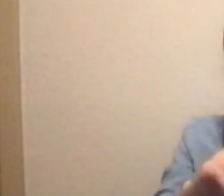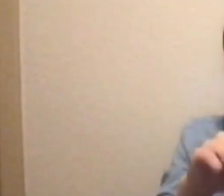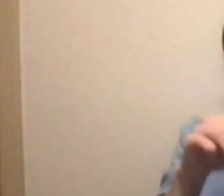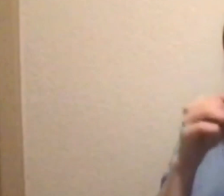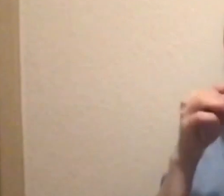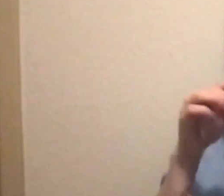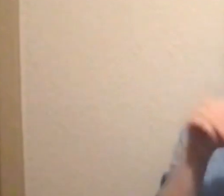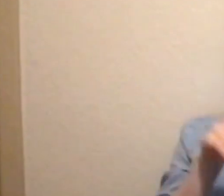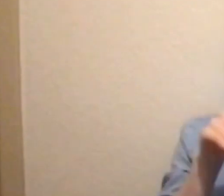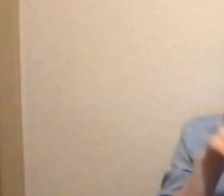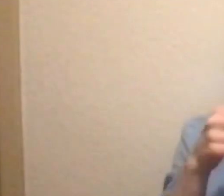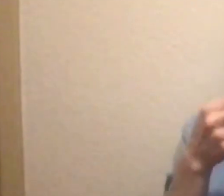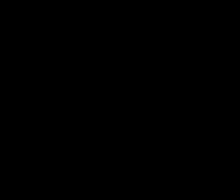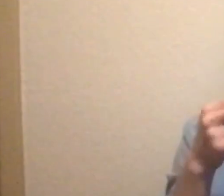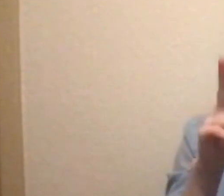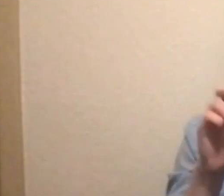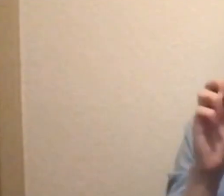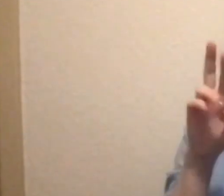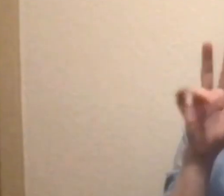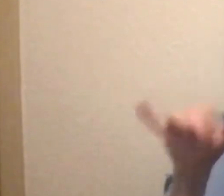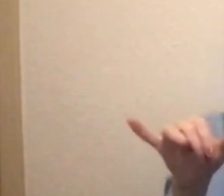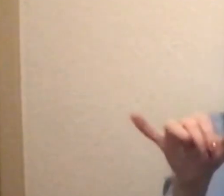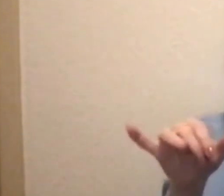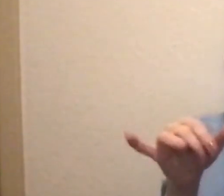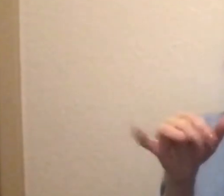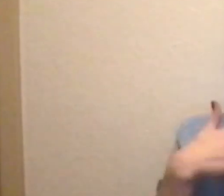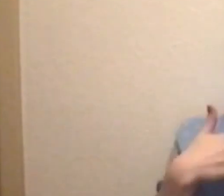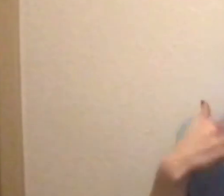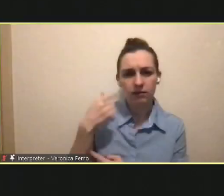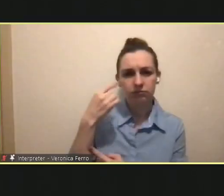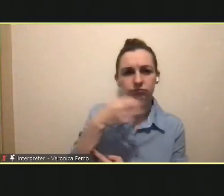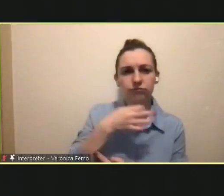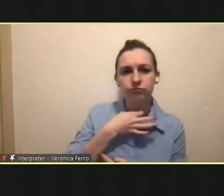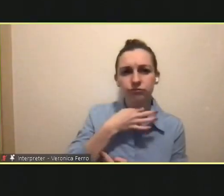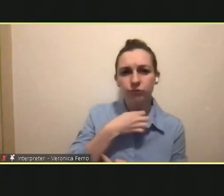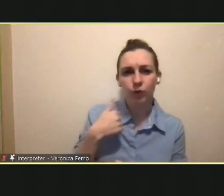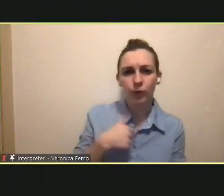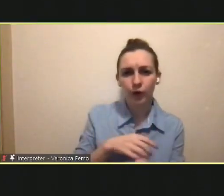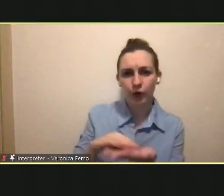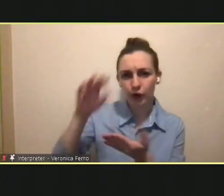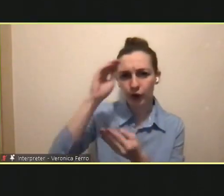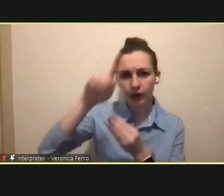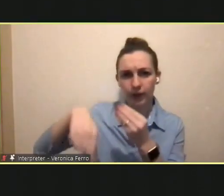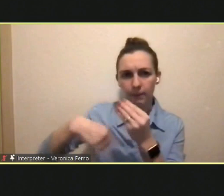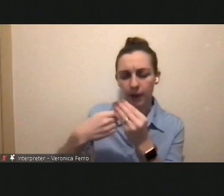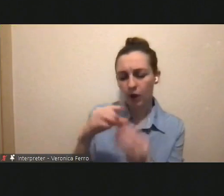of wondering, as we're still learning about Omicron in general, and